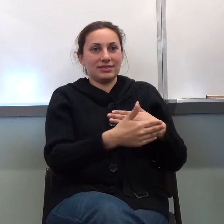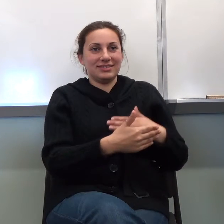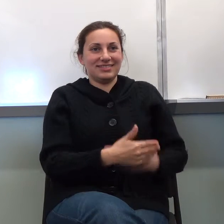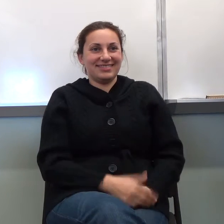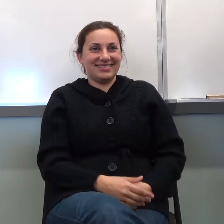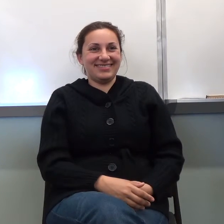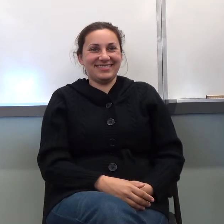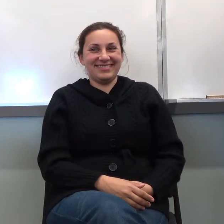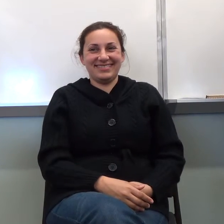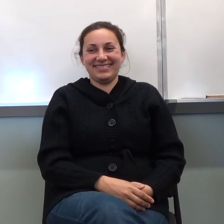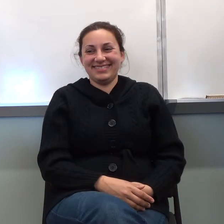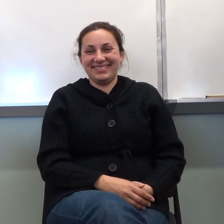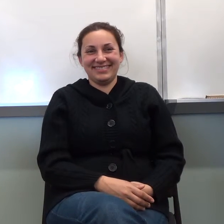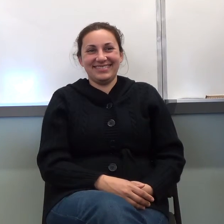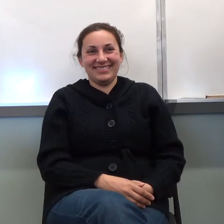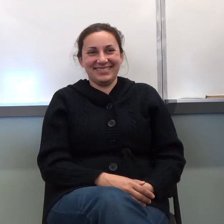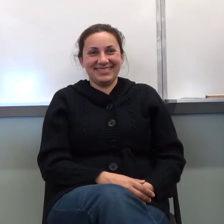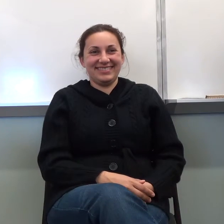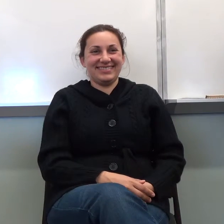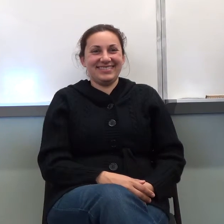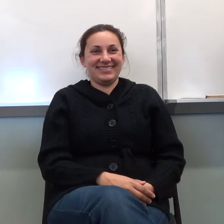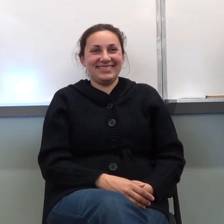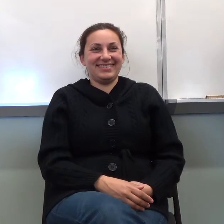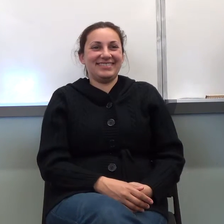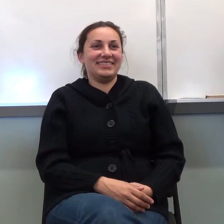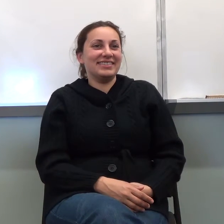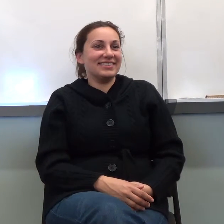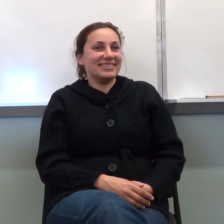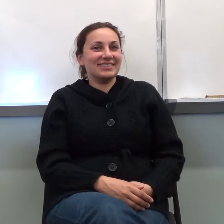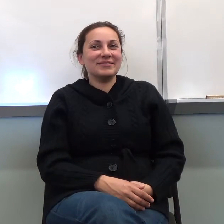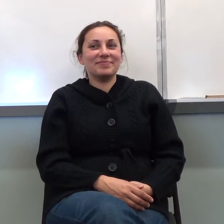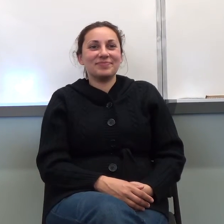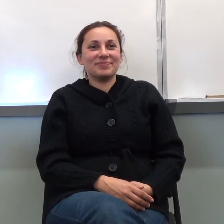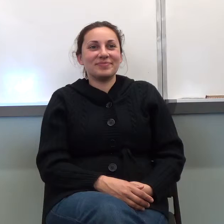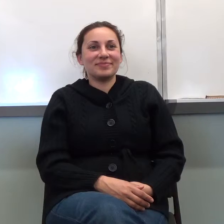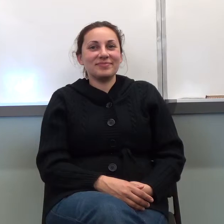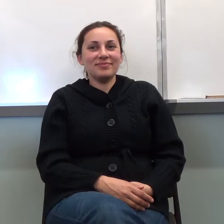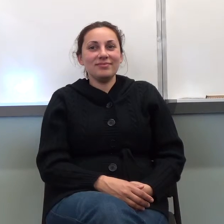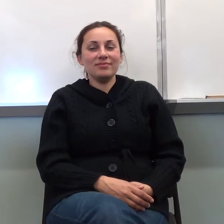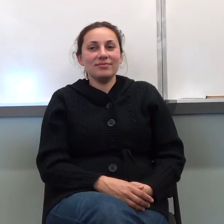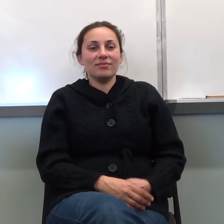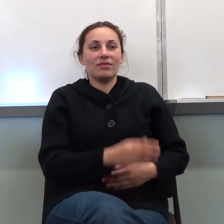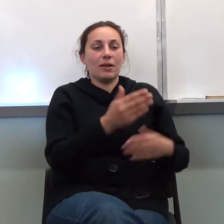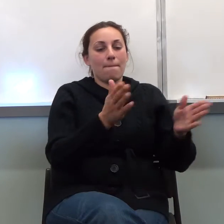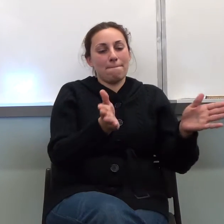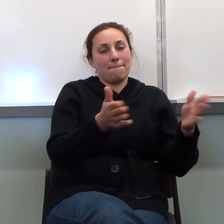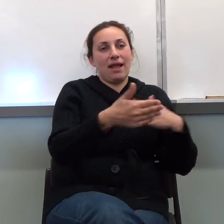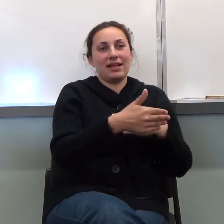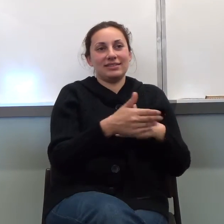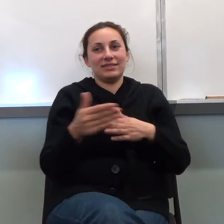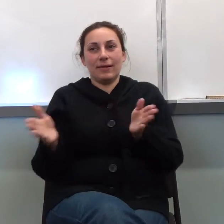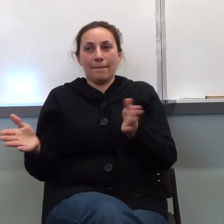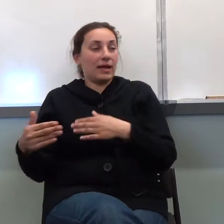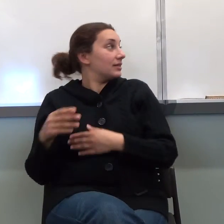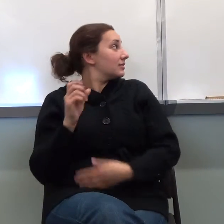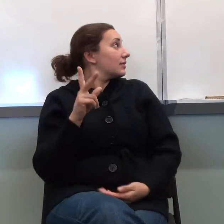So a flow chart. We're going from percents, and we want to go to two places. Yesterday, we went from percents to fractions